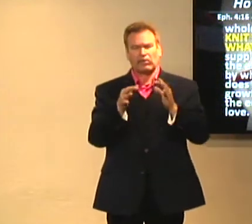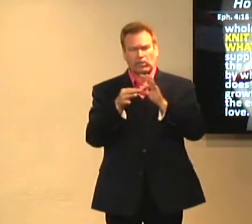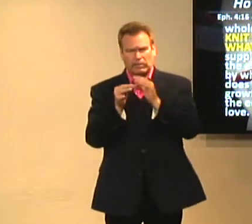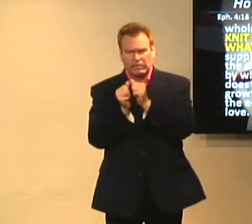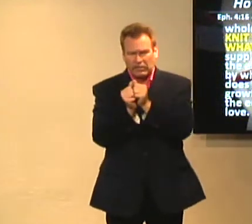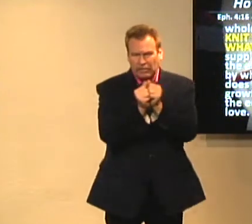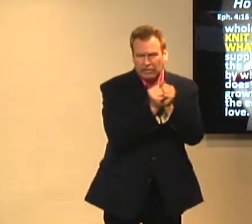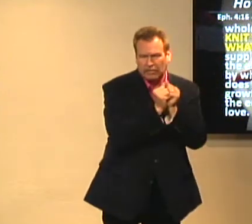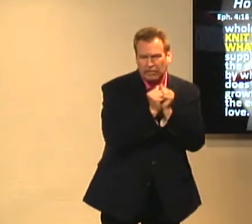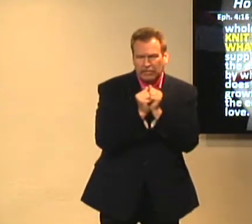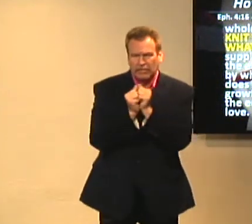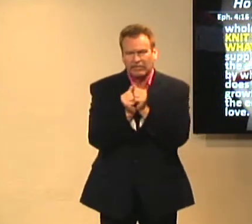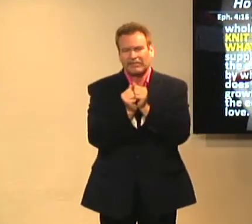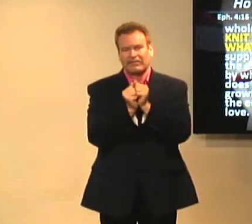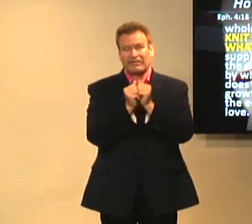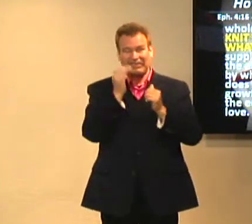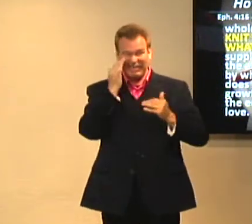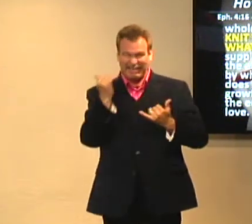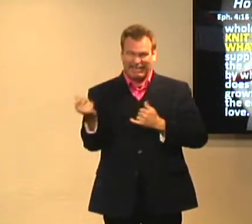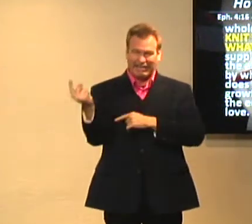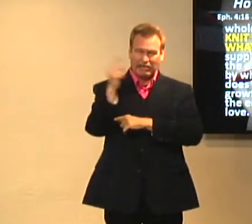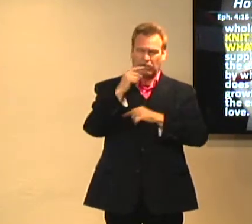every joint supplies.